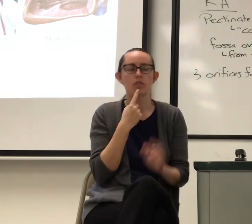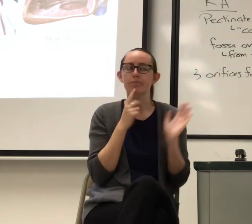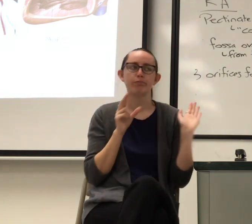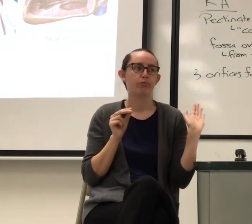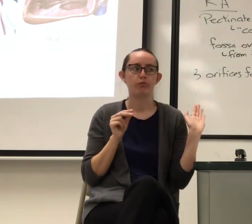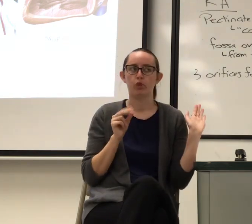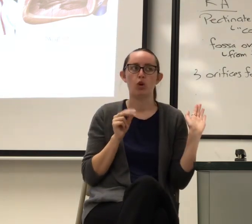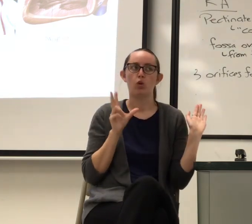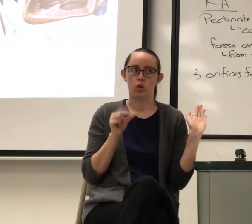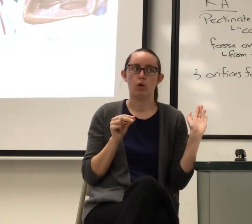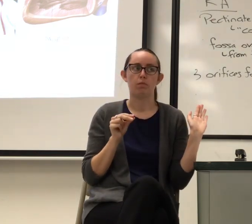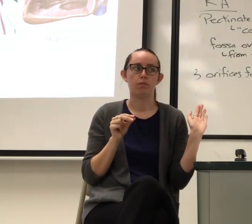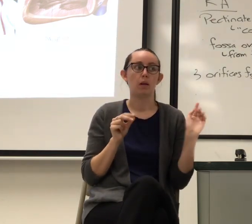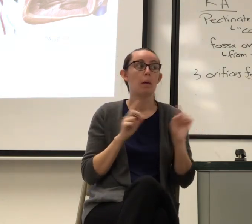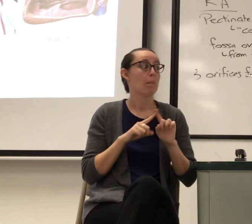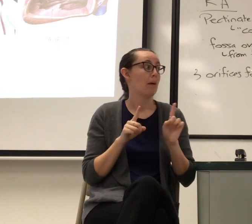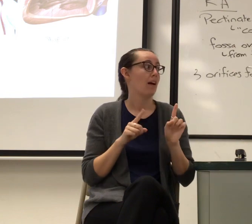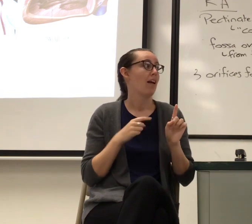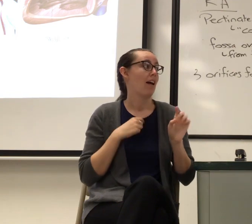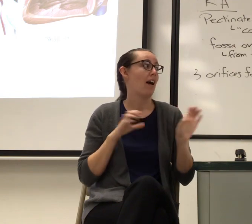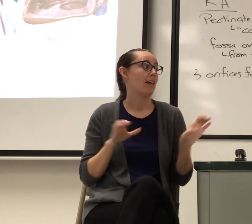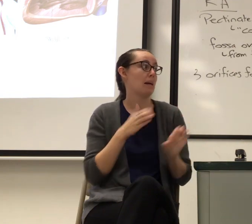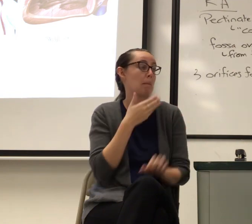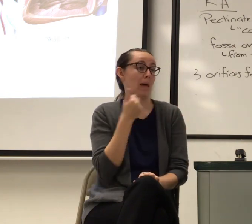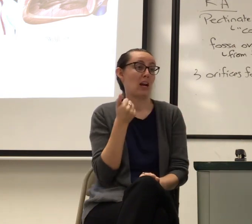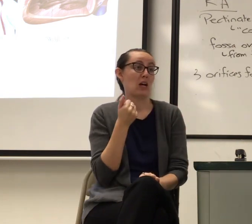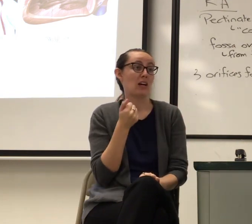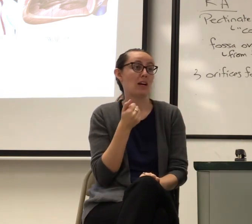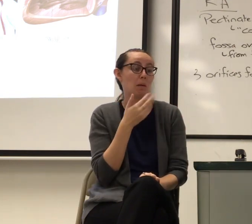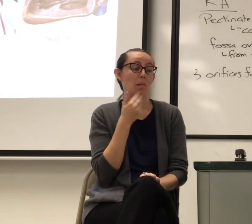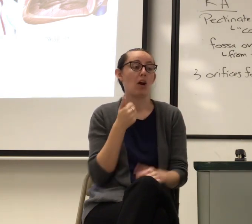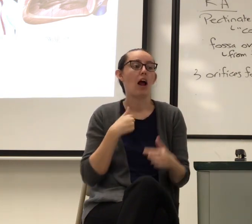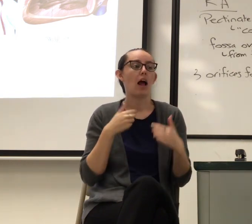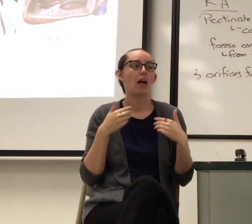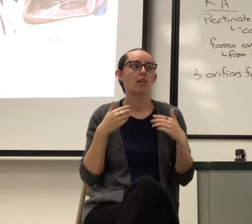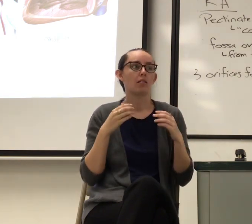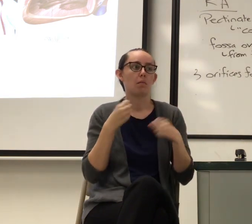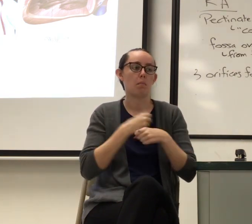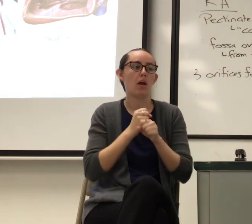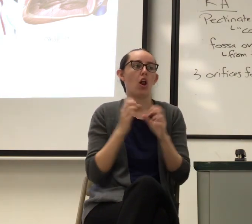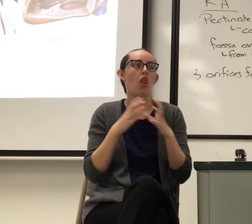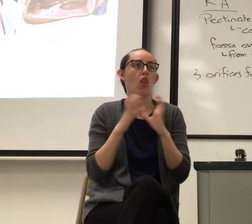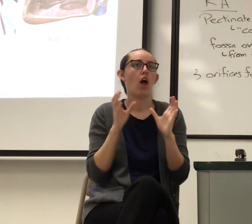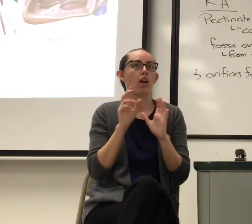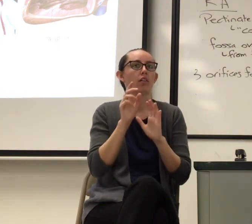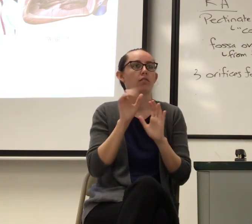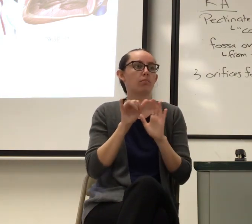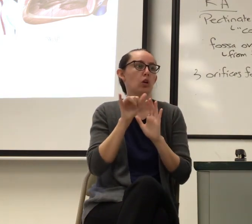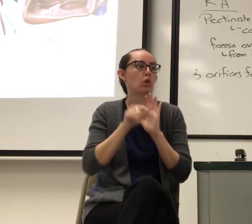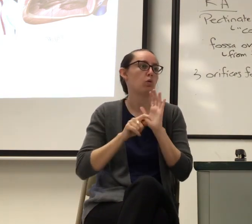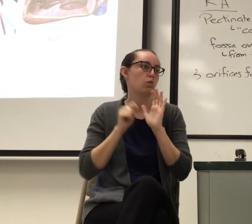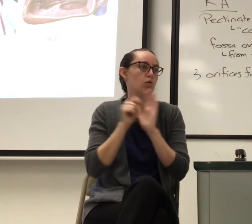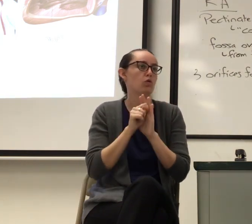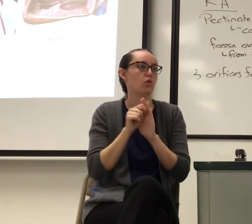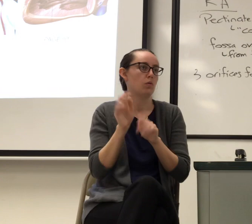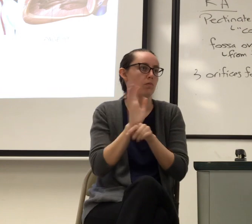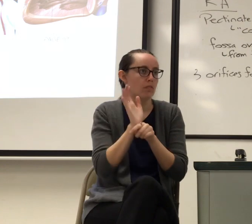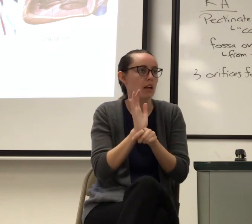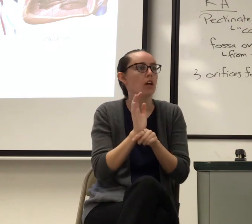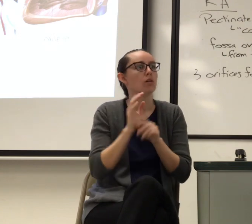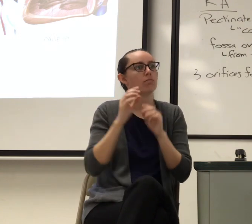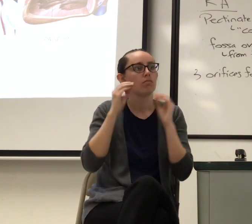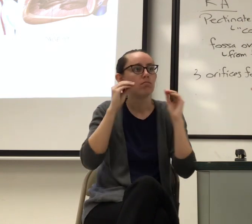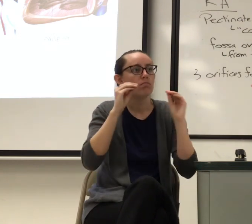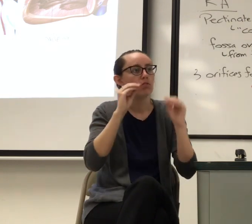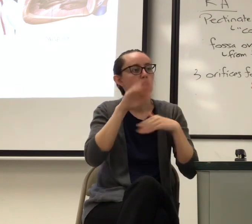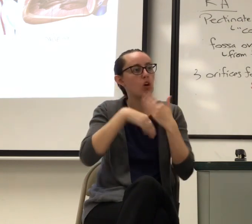say no emphatically, I did something else that's even better. I made a bunch of YouTube clips of me teaching all models, and that's already on